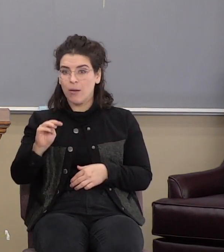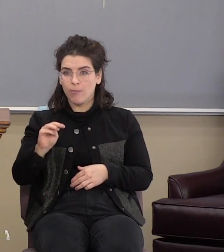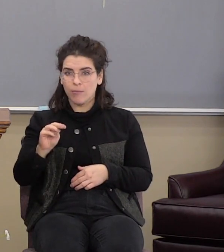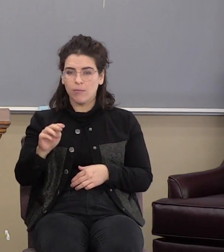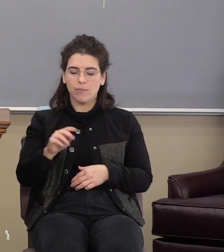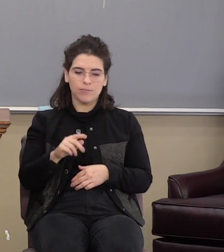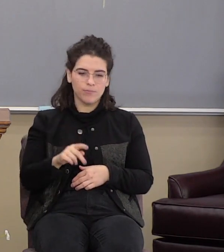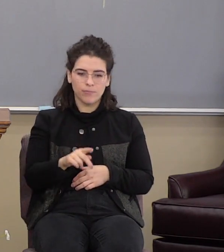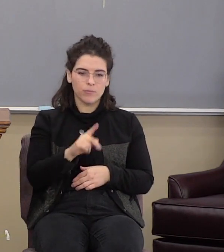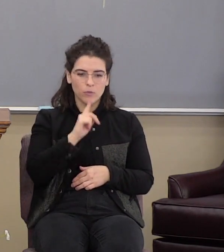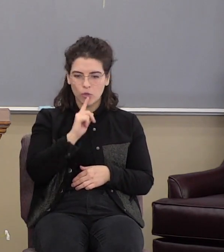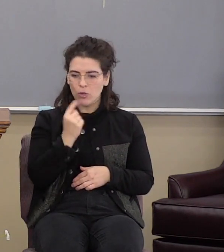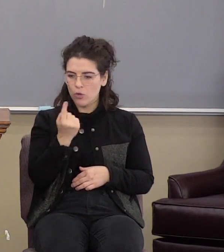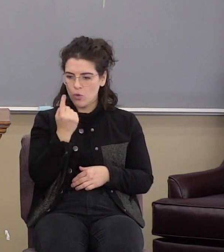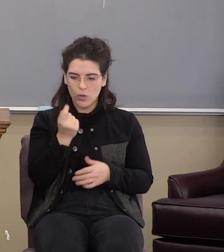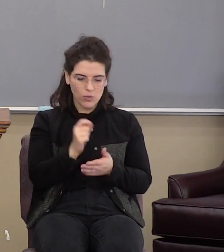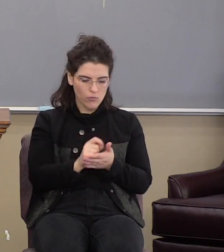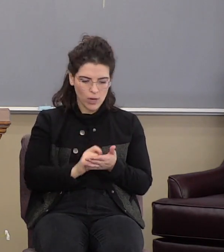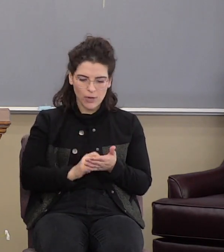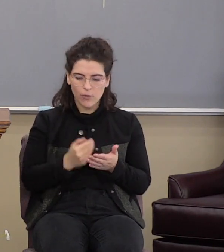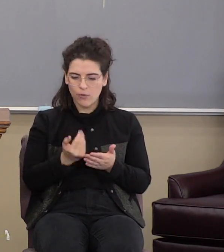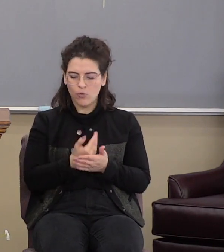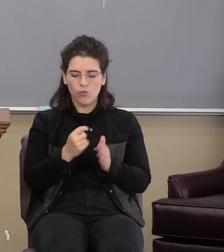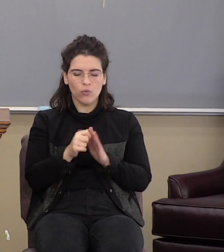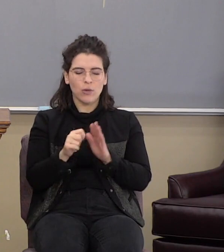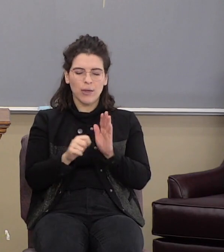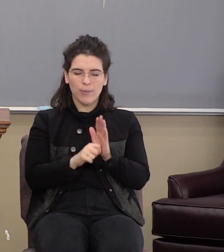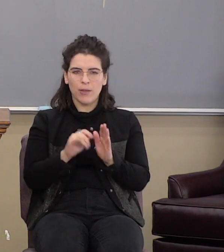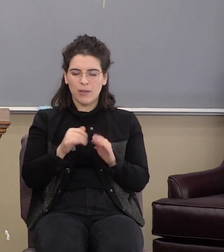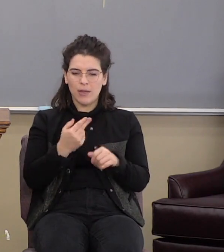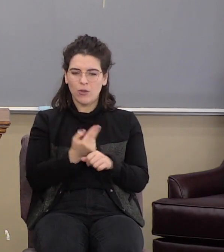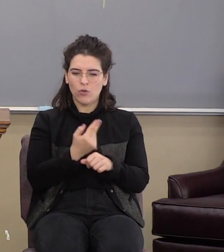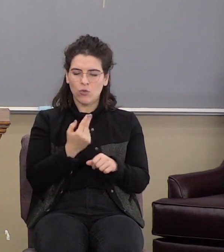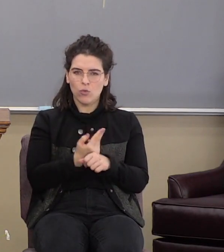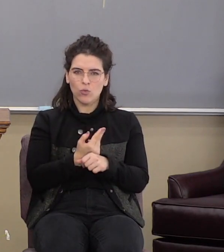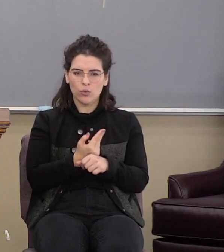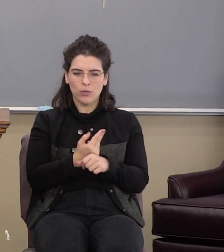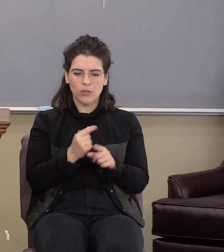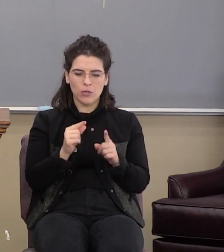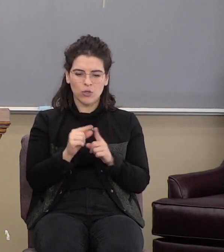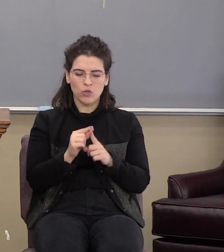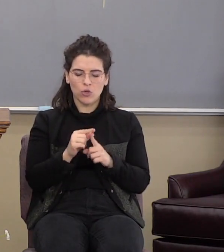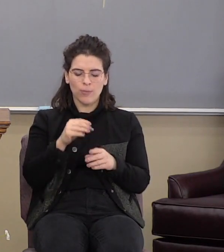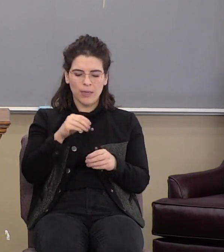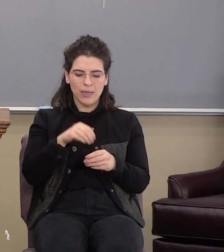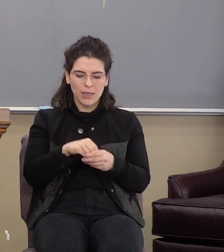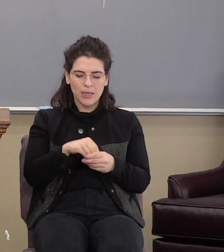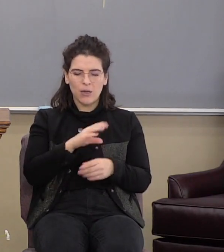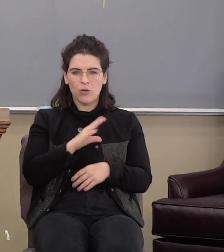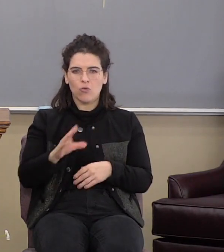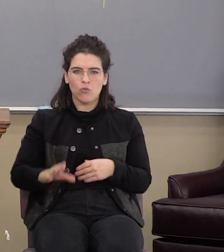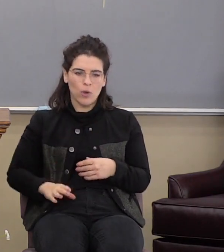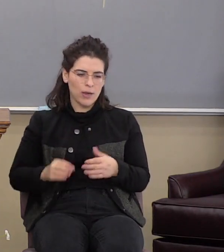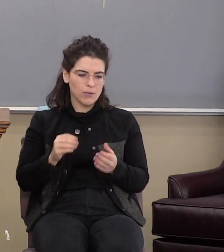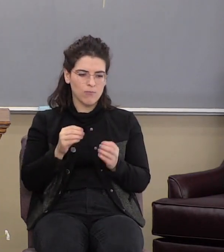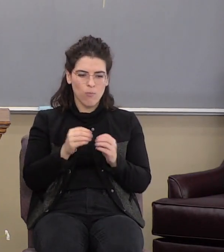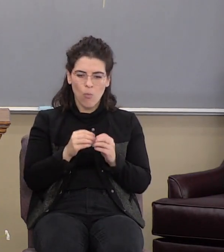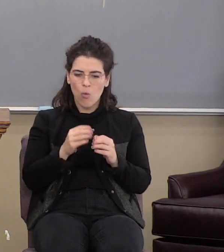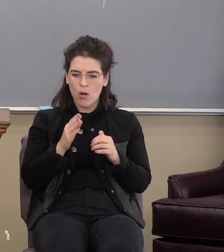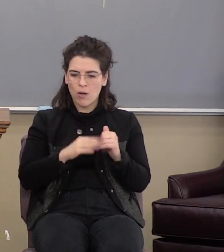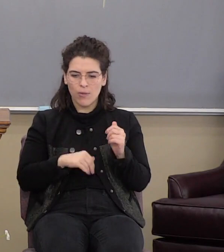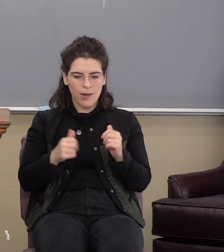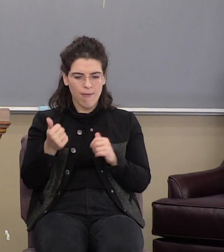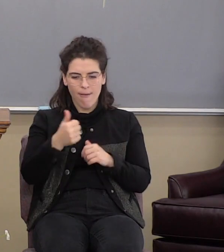is really the only writer of the New Testament that uses the term in Christ more